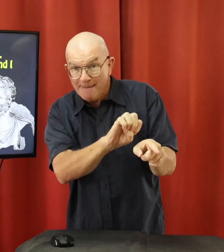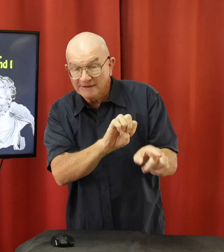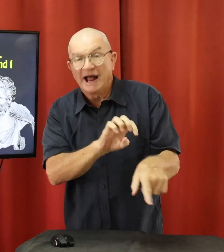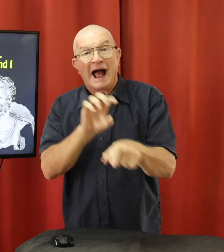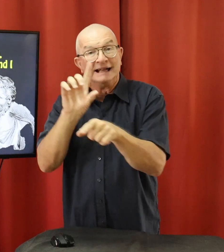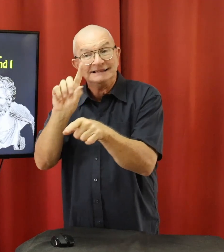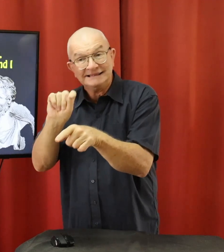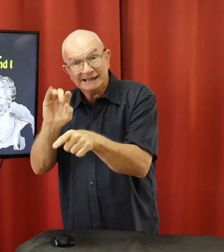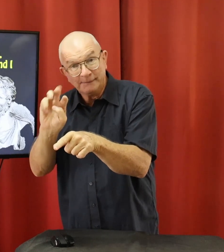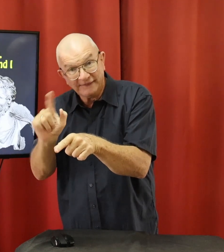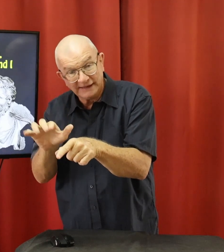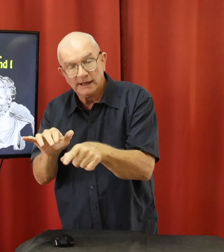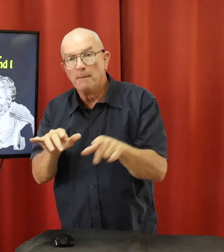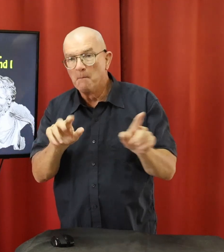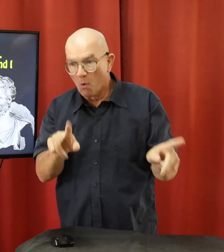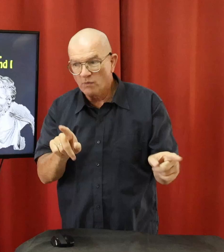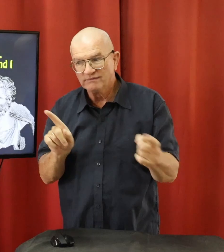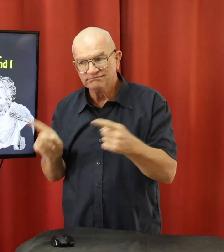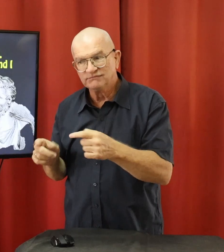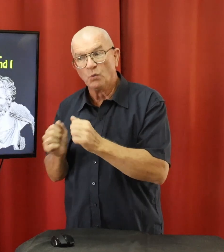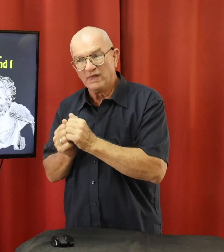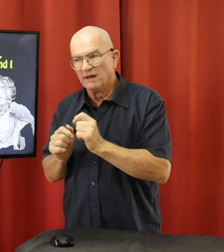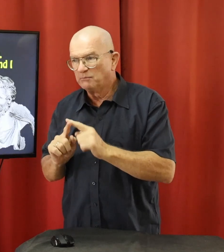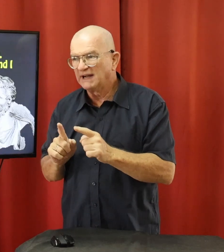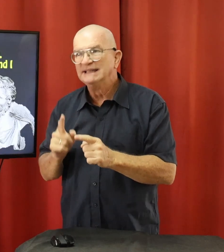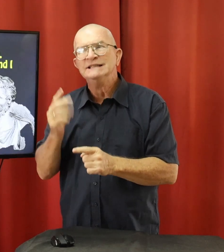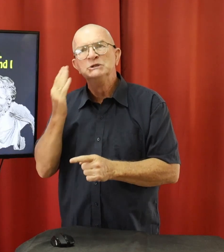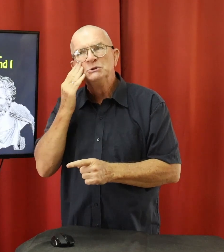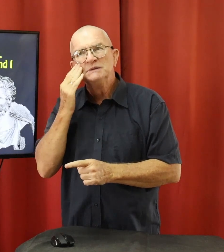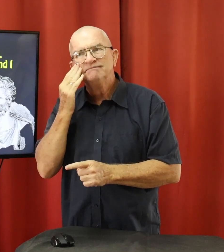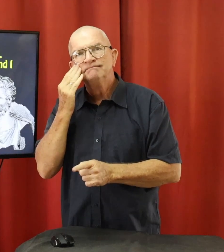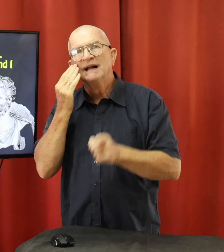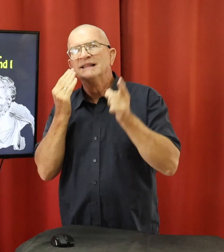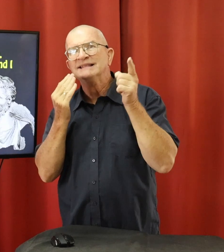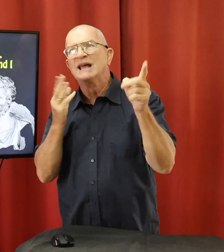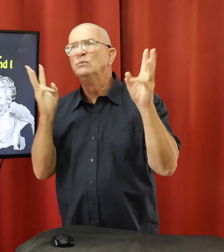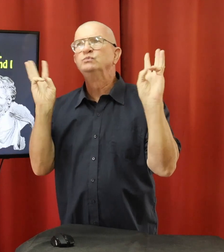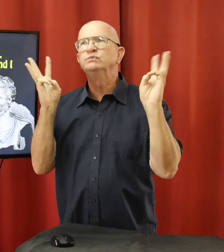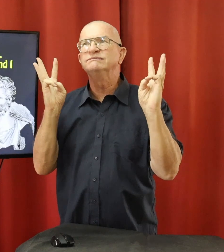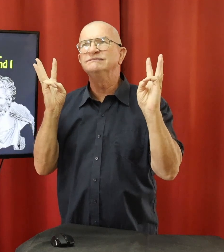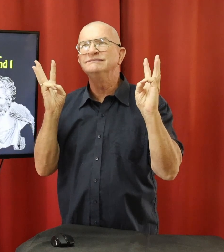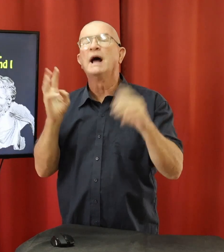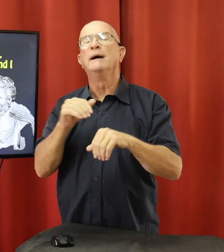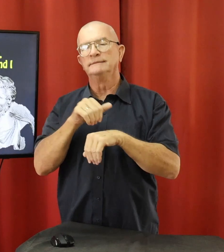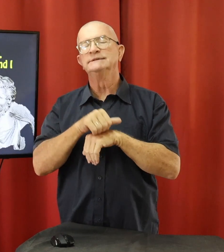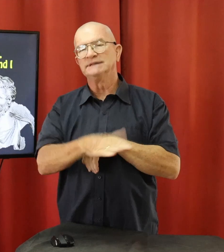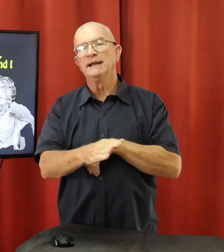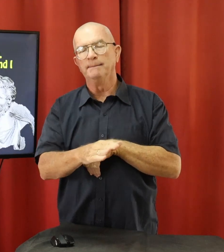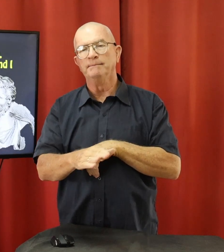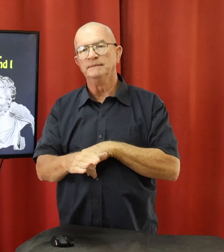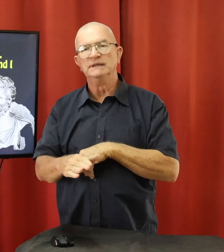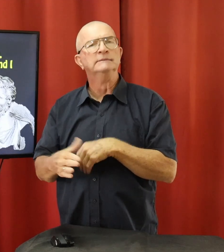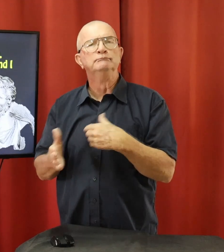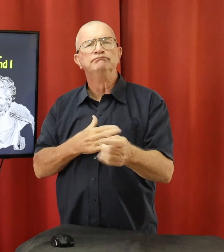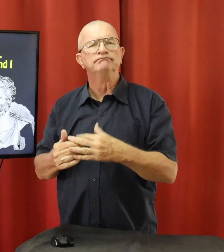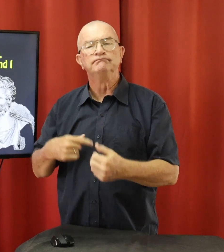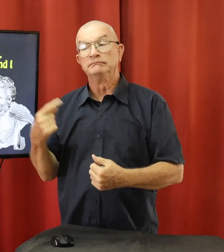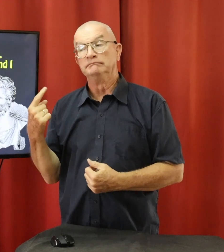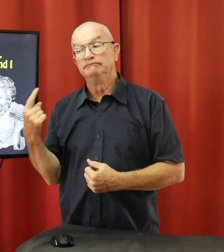Paul would like to have Epaphroditus and Timothy, both of them, with him, but he knew that the church was worried about them, so he's